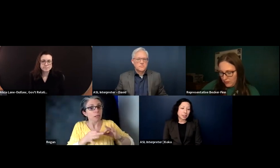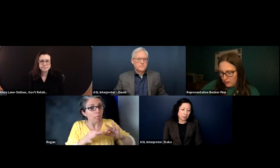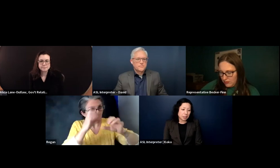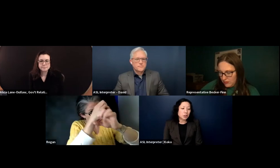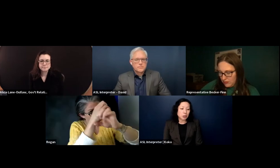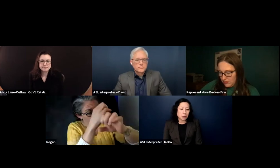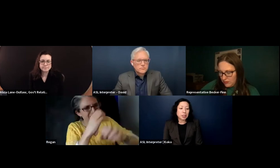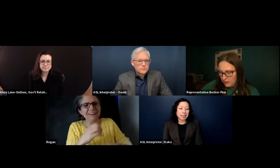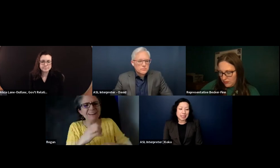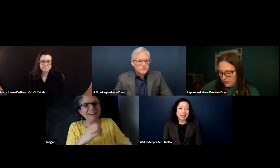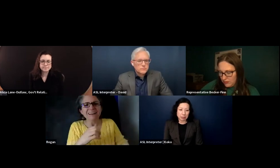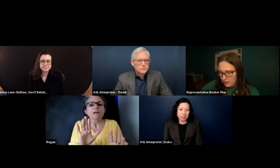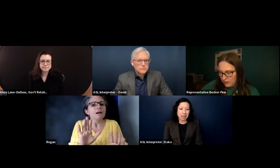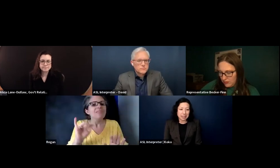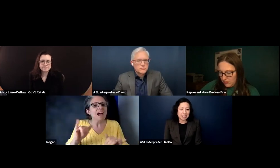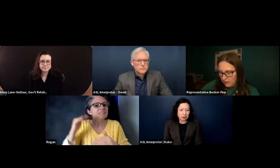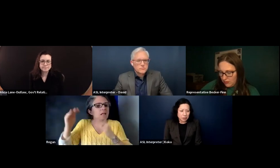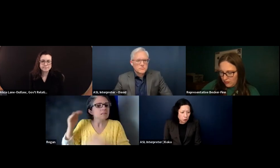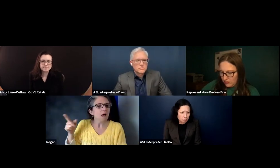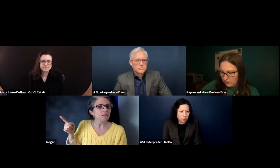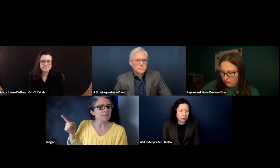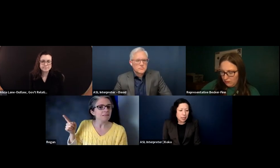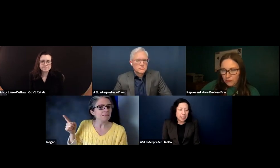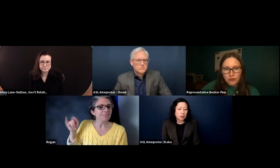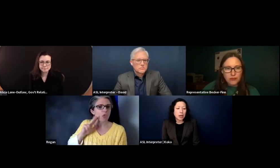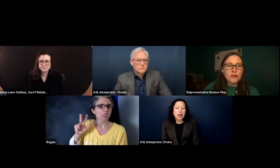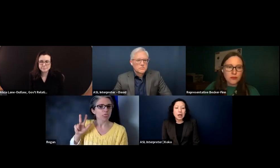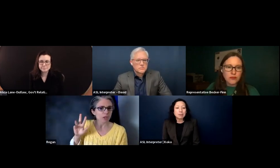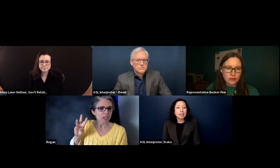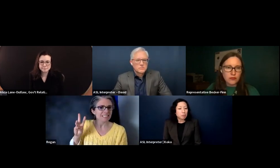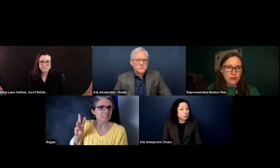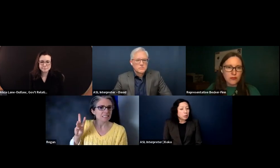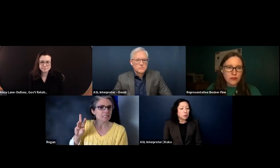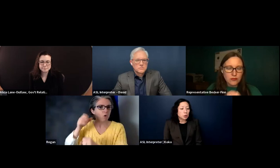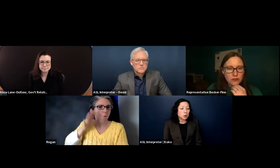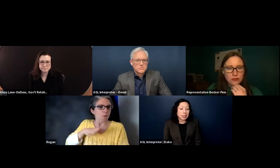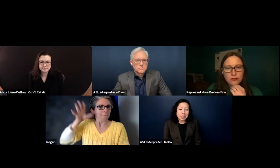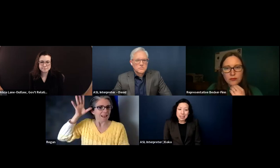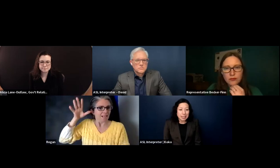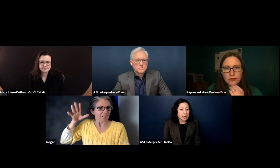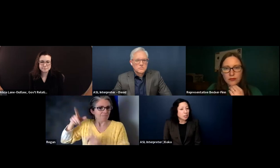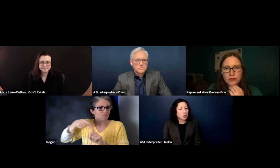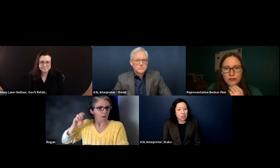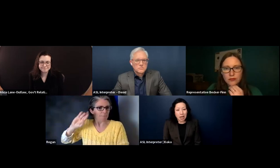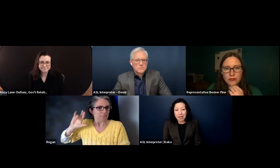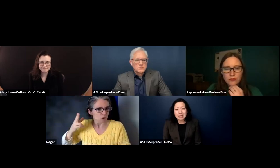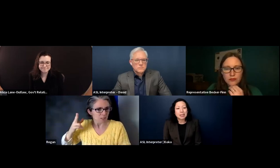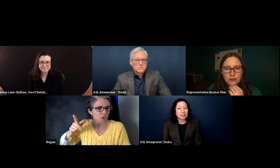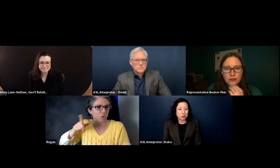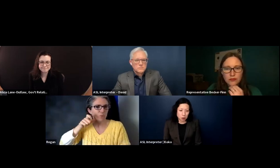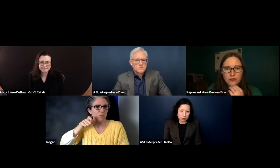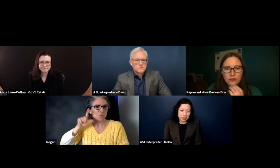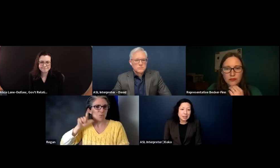we wanted to be sure that we're destigmatizing deaf interpreters, and deaf people who need CDIs are